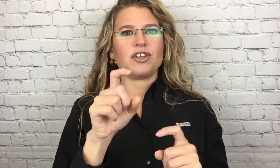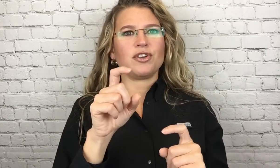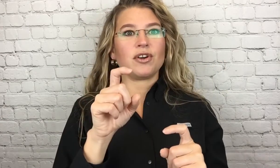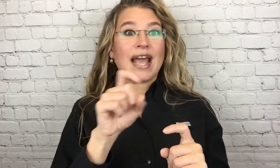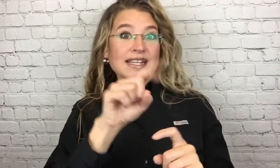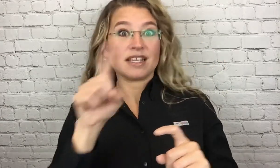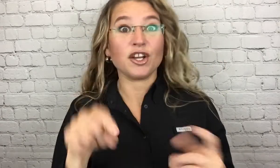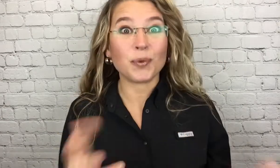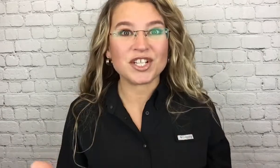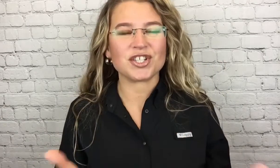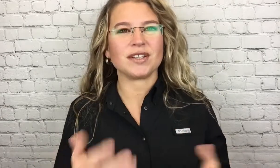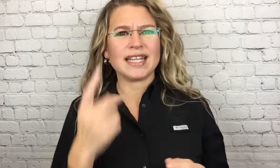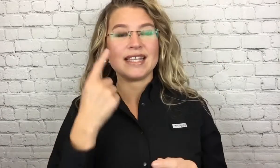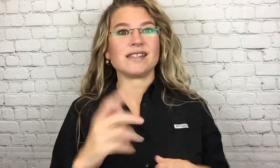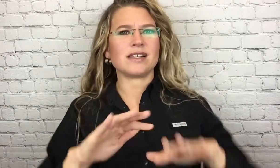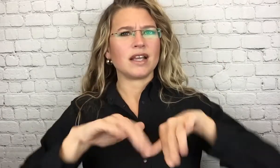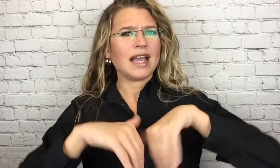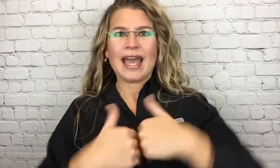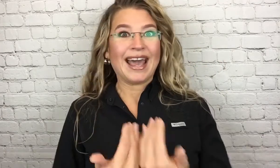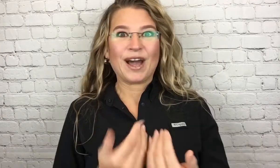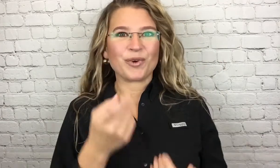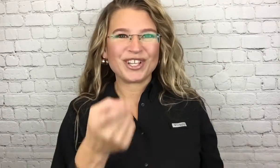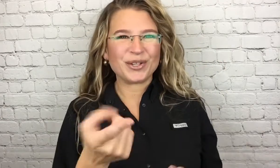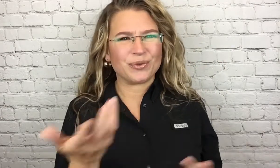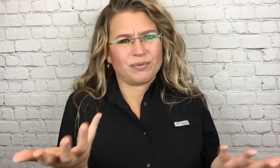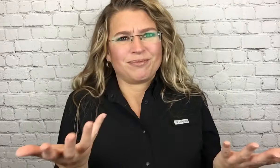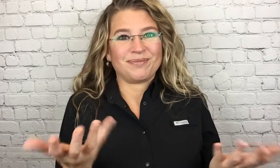you're asking a question like this. How are you?